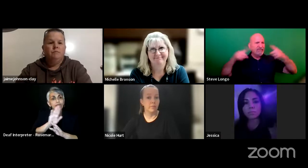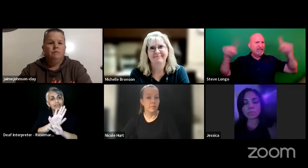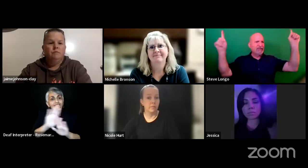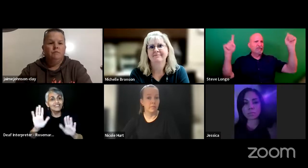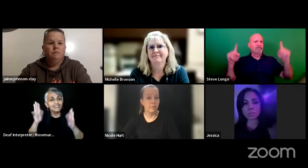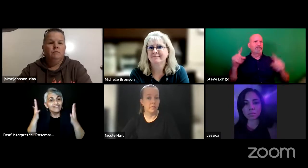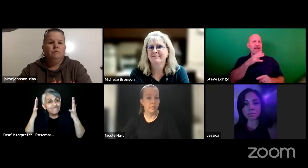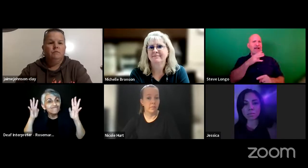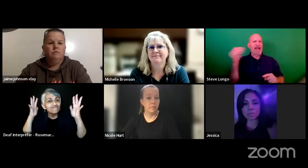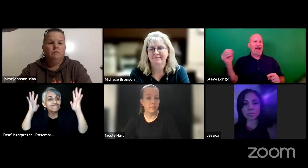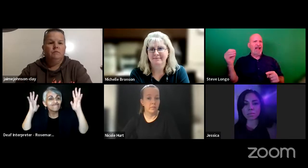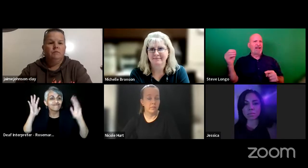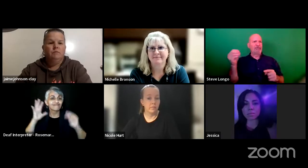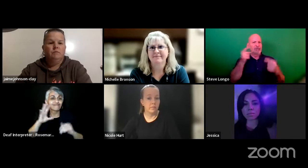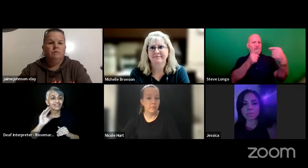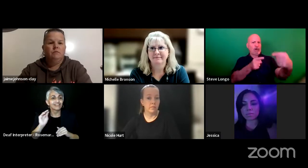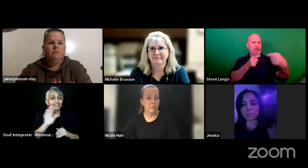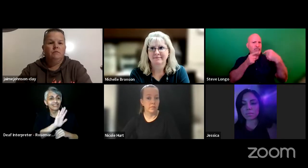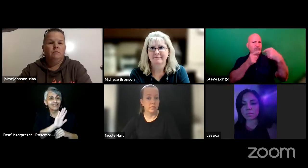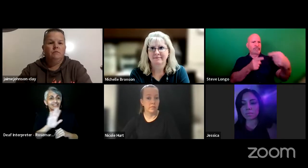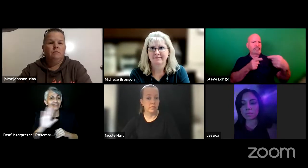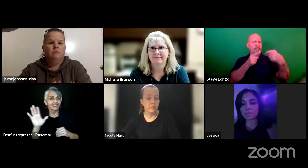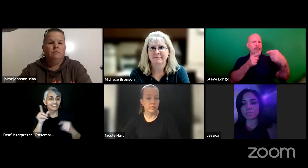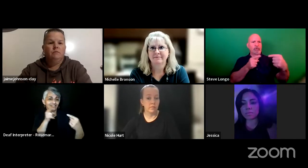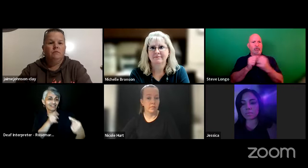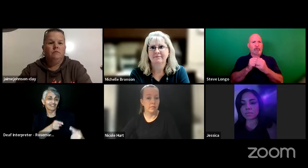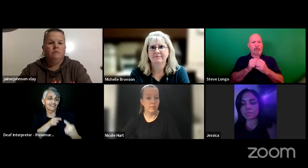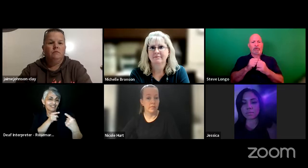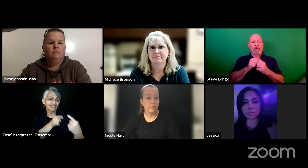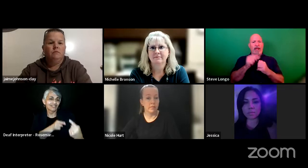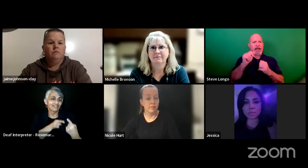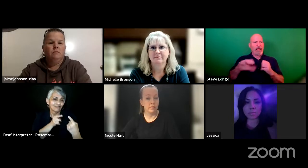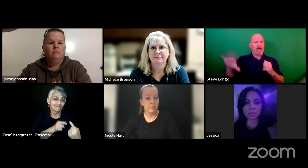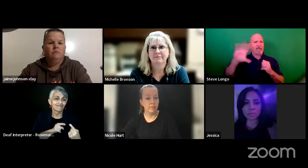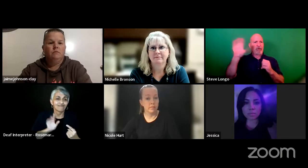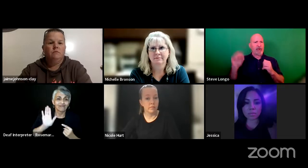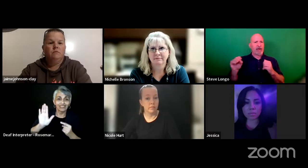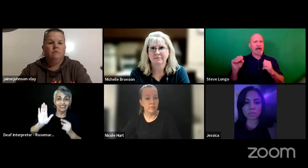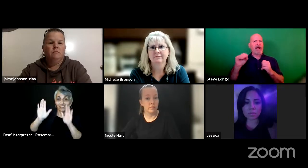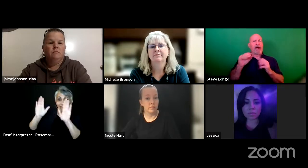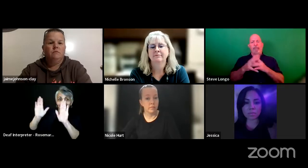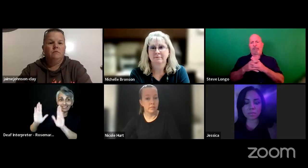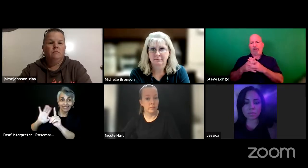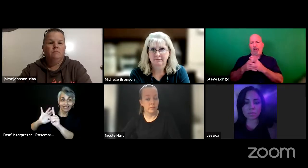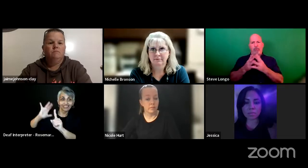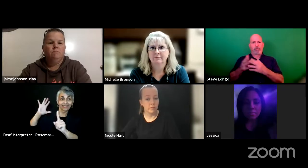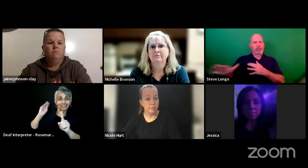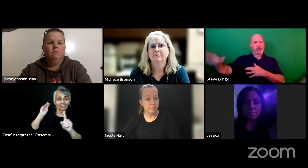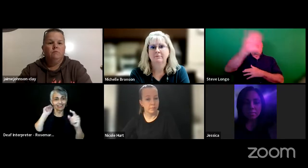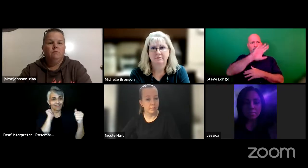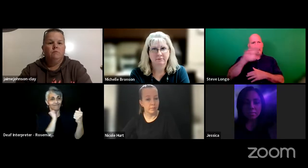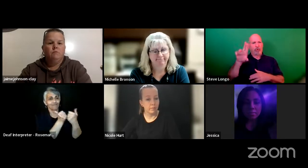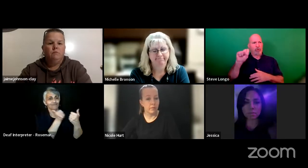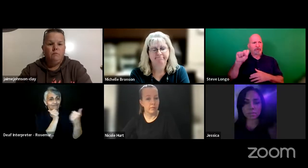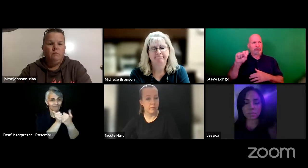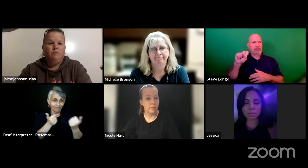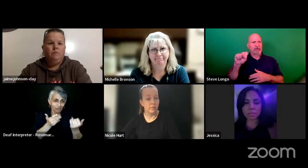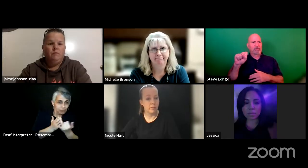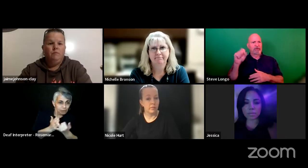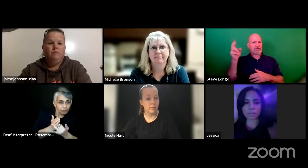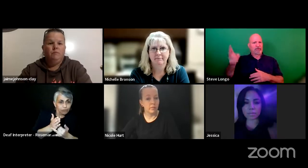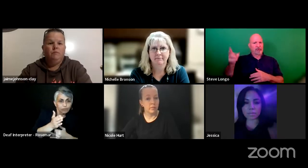We want to honor the successes and acknowledge the struggles with our African